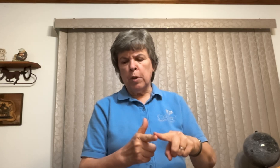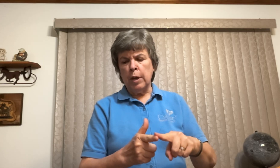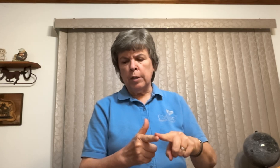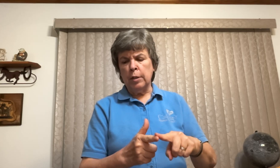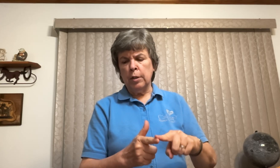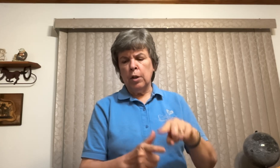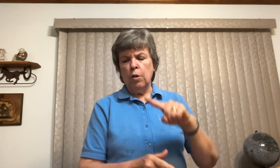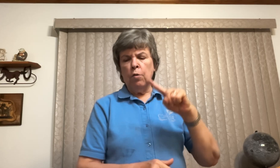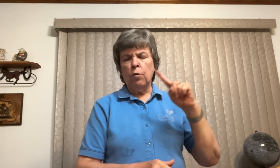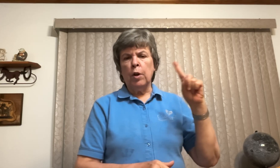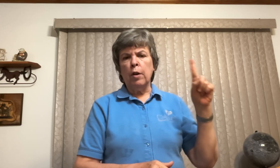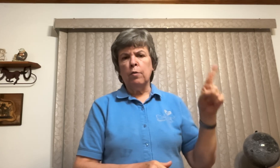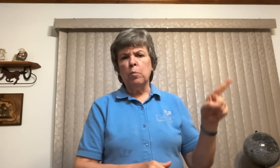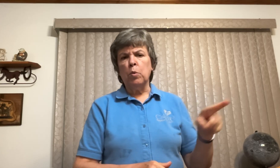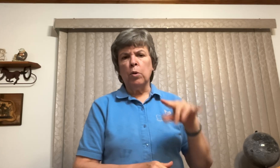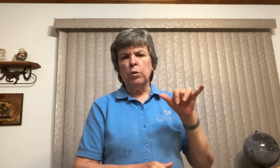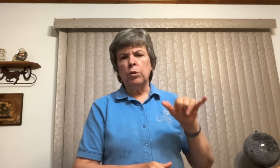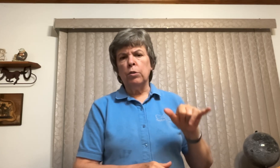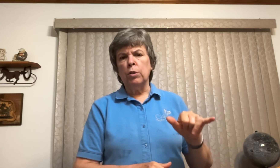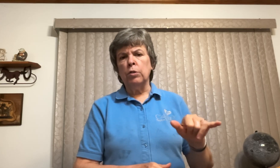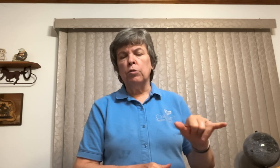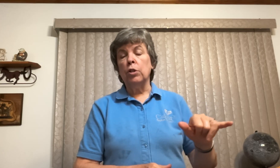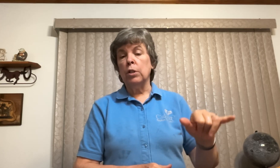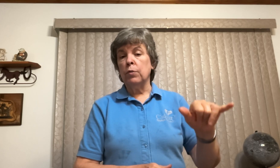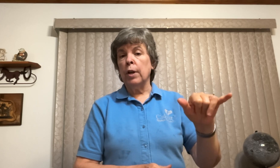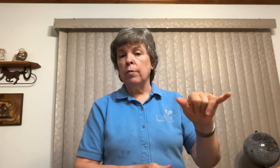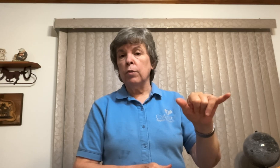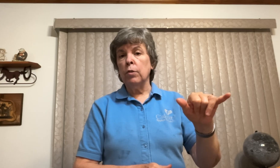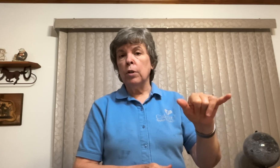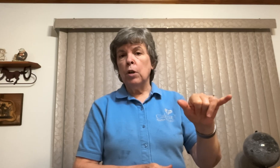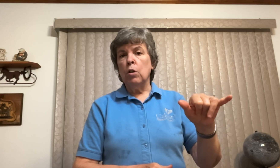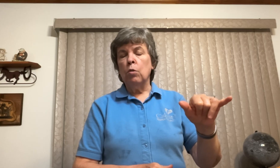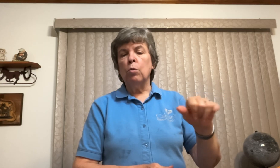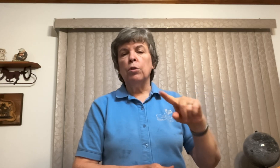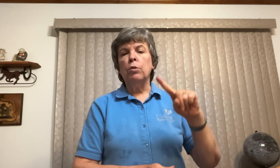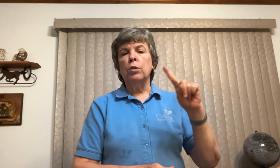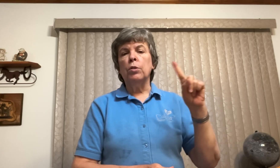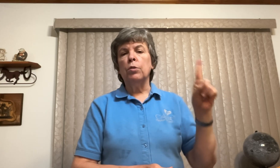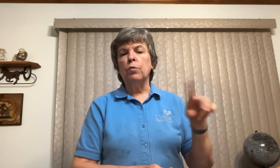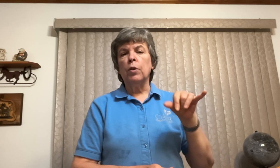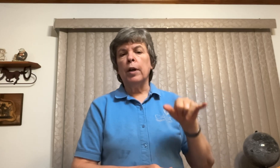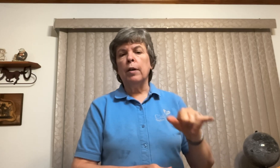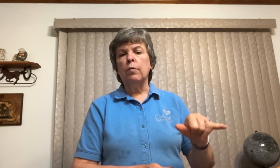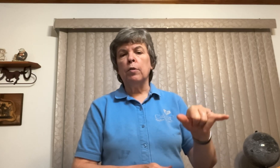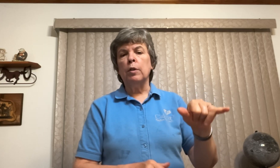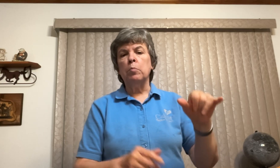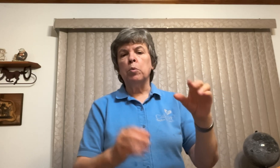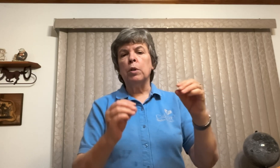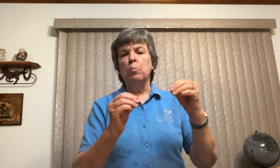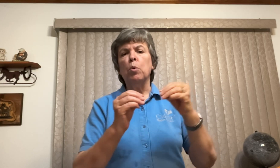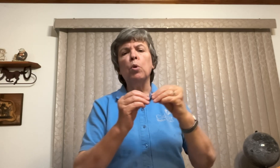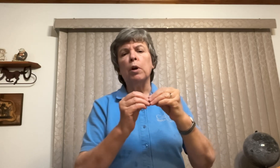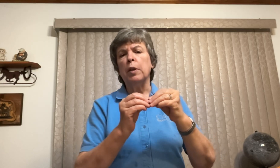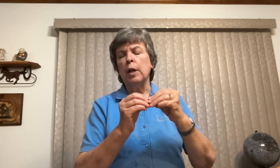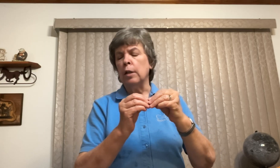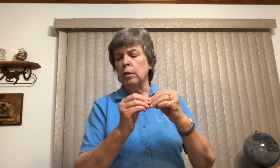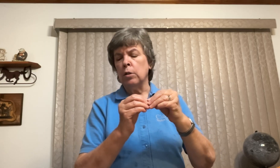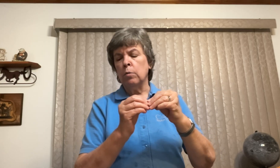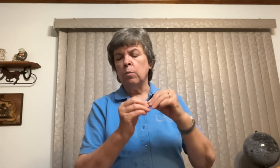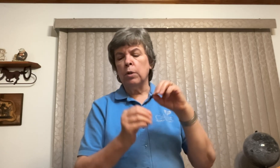then forevermore. So you can do just forever, or you can do forever and put a more on the end, whatever